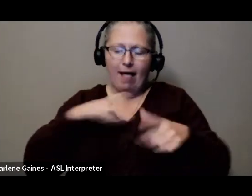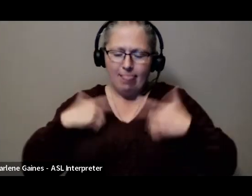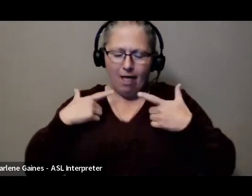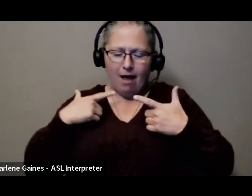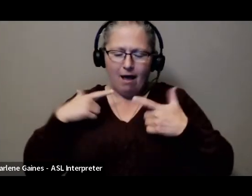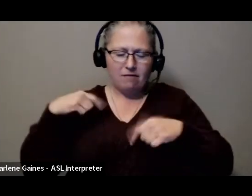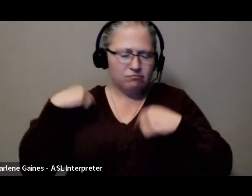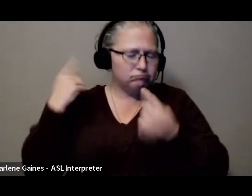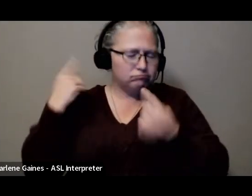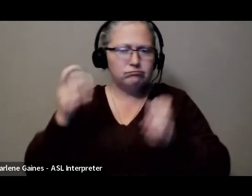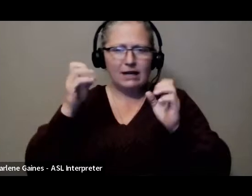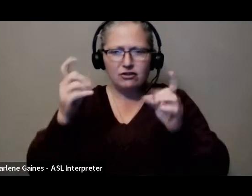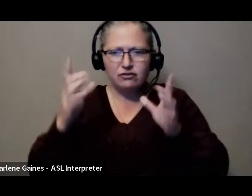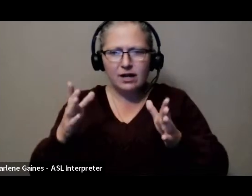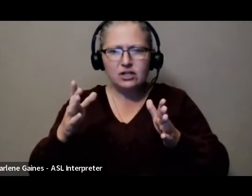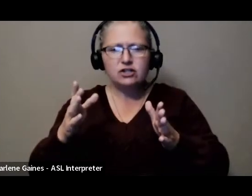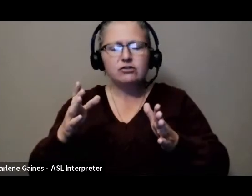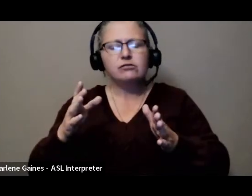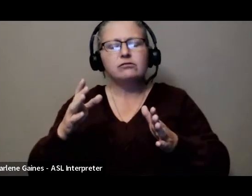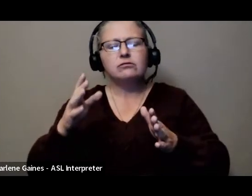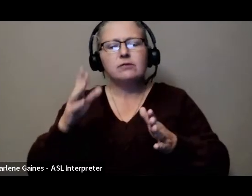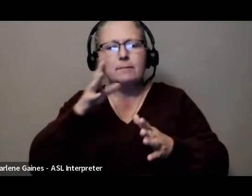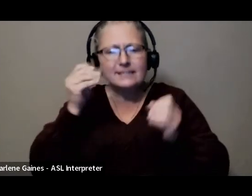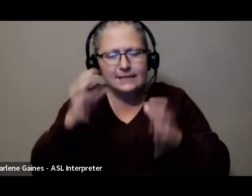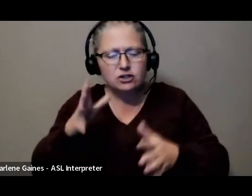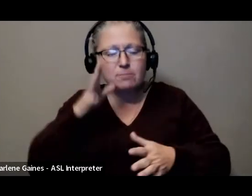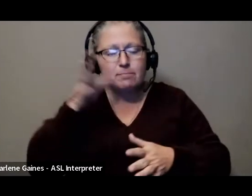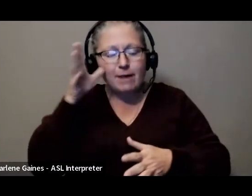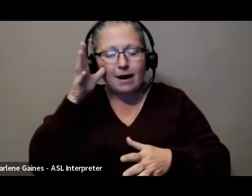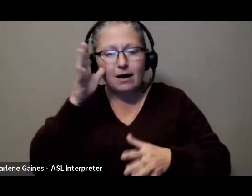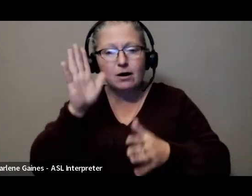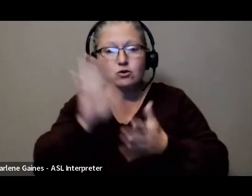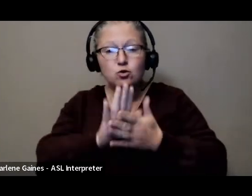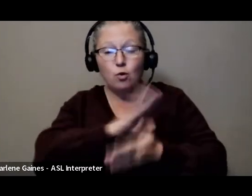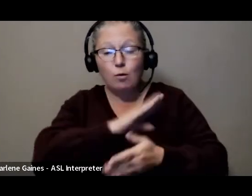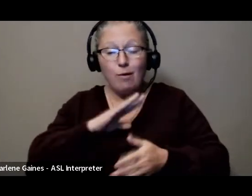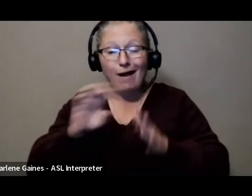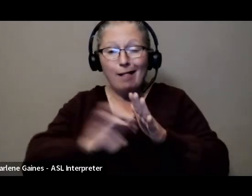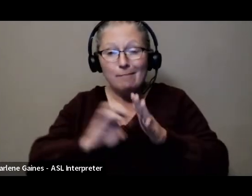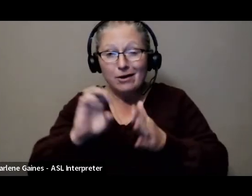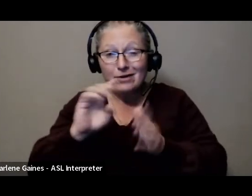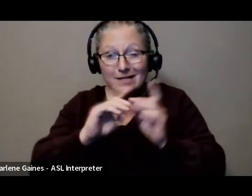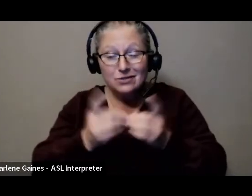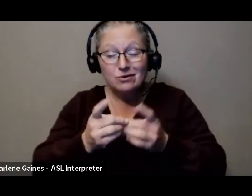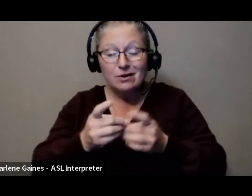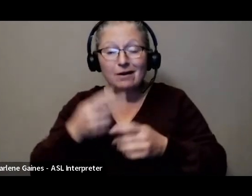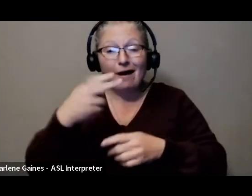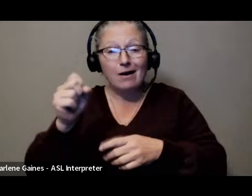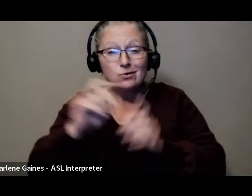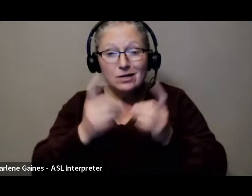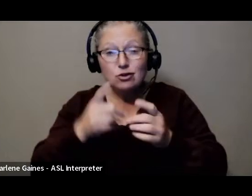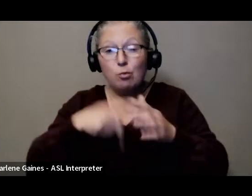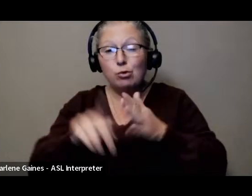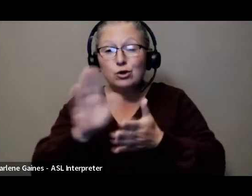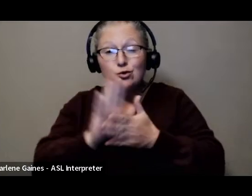been a teacher, a parent, been on the school board in elementary school district, high school district, preschool district.